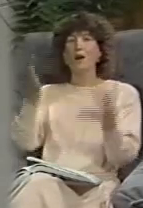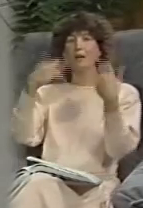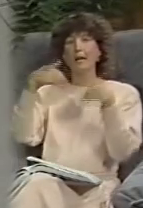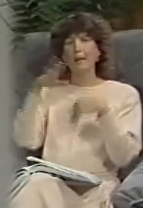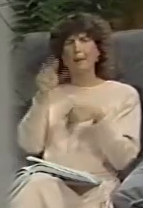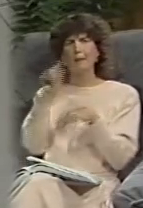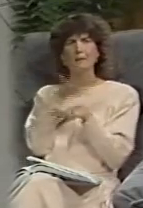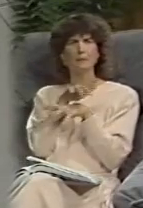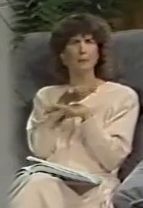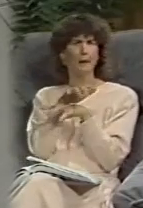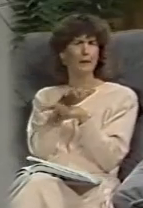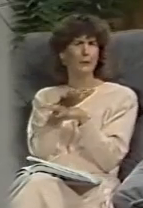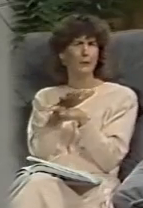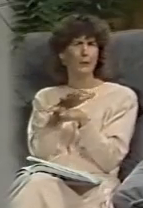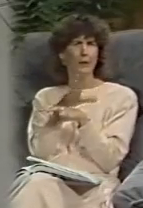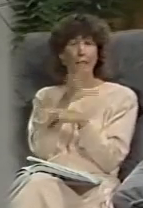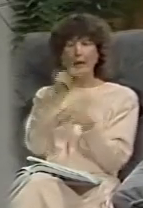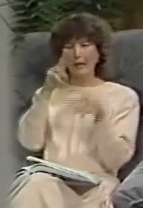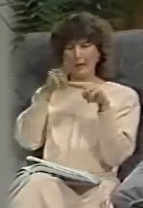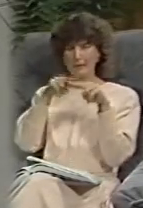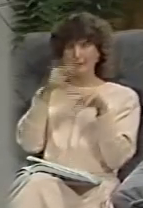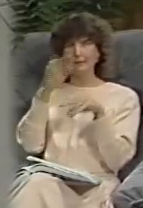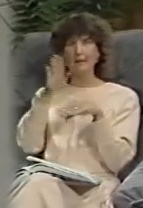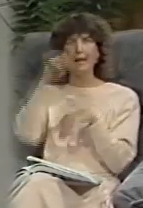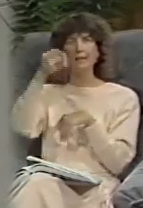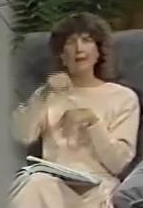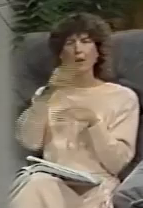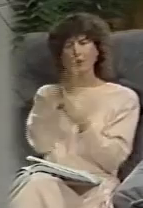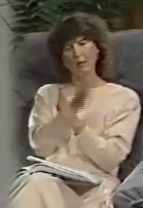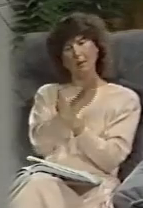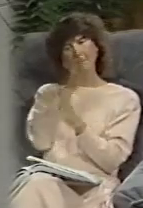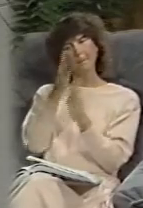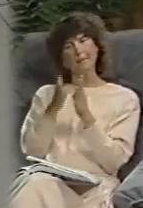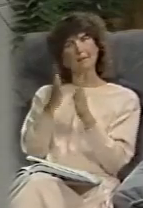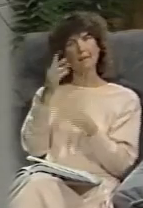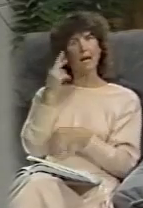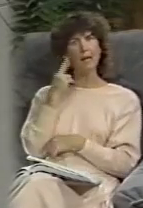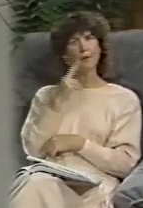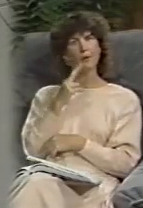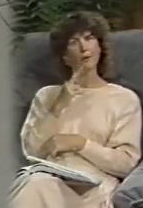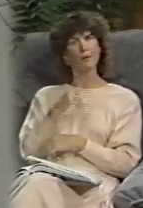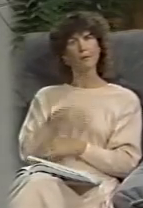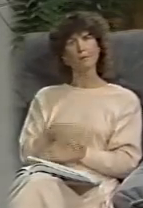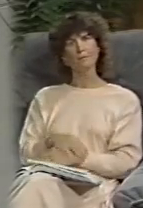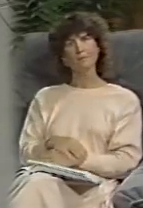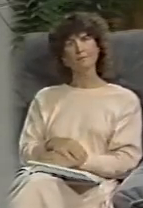Along came a spider and sat down beside her.